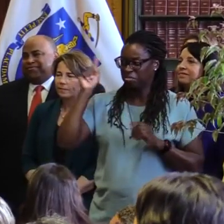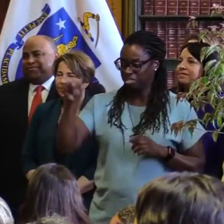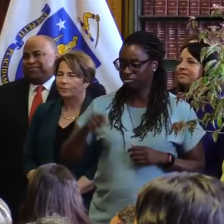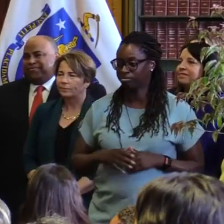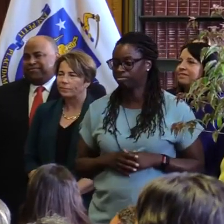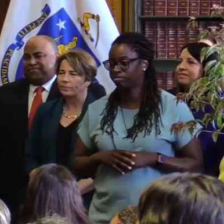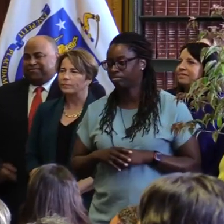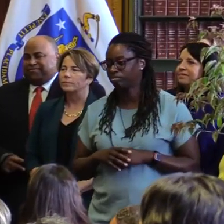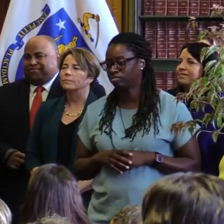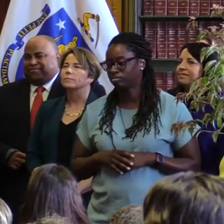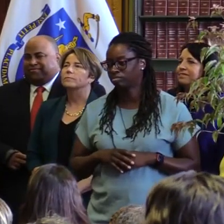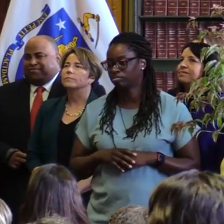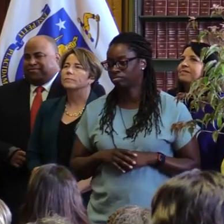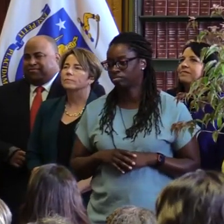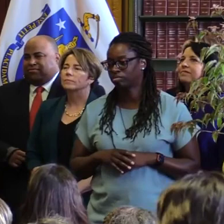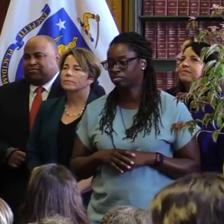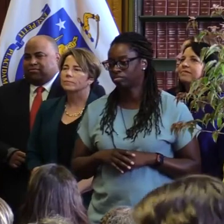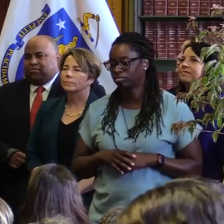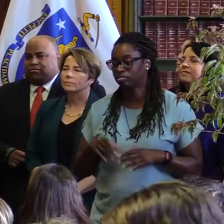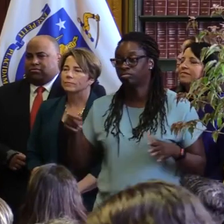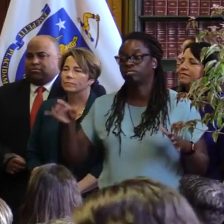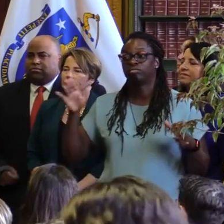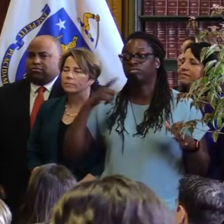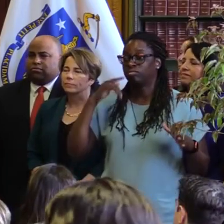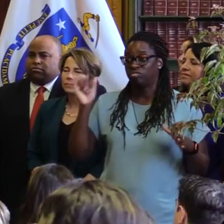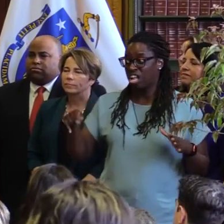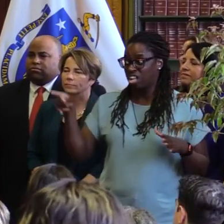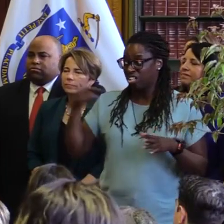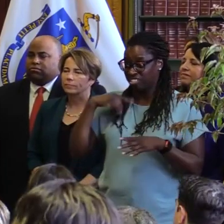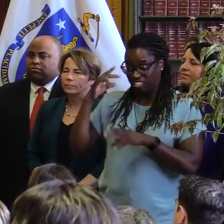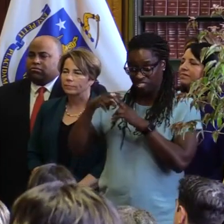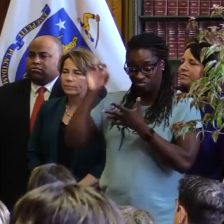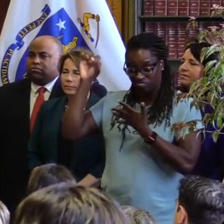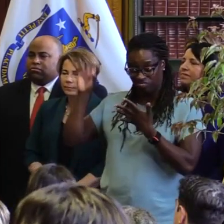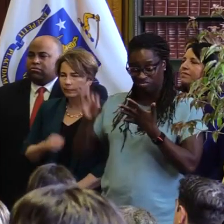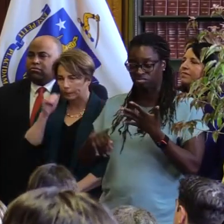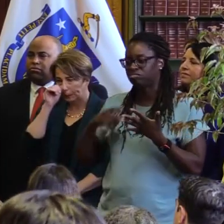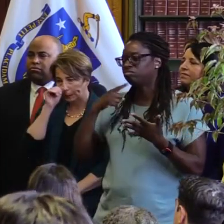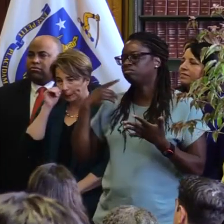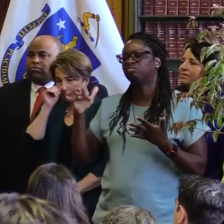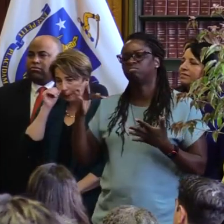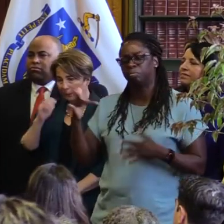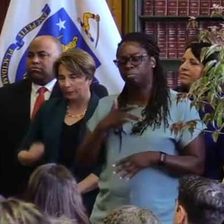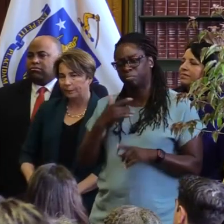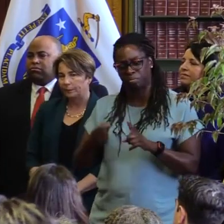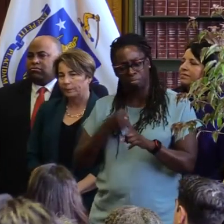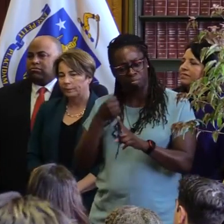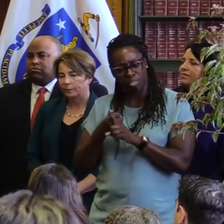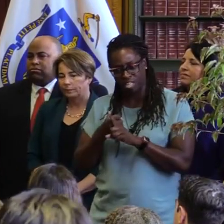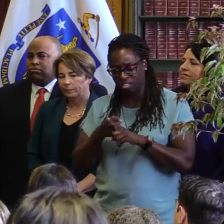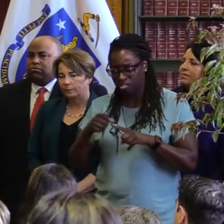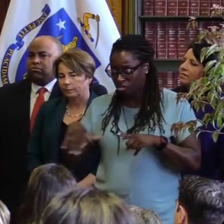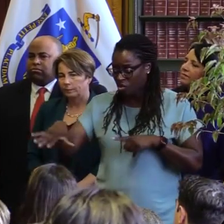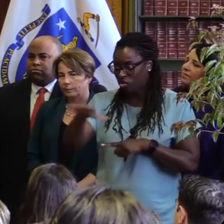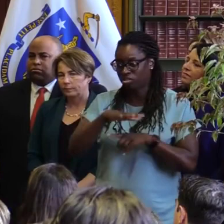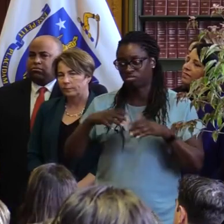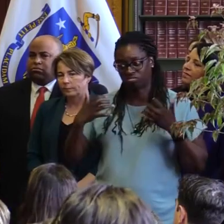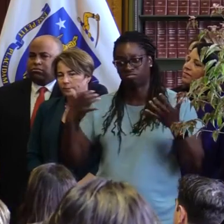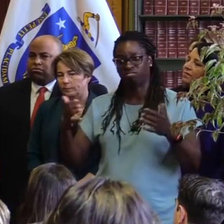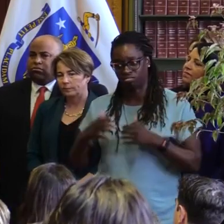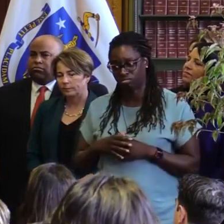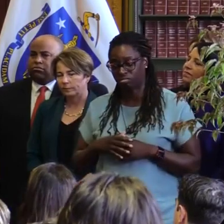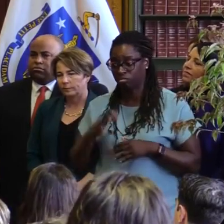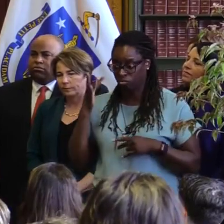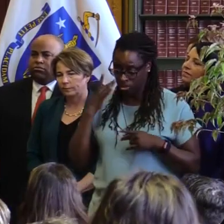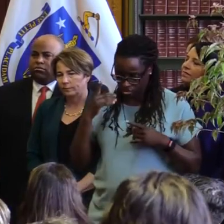This is so impactful, and we've been proud to do research on what it would mean for a climate bank to come to